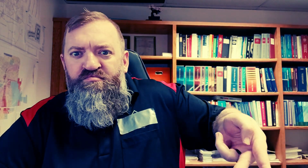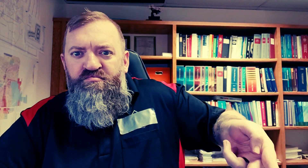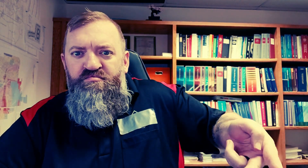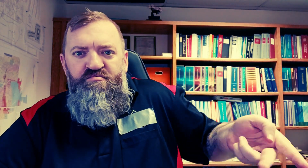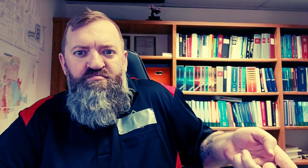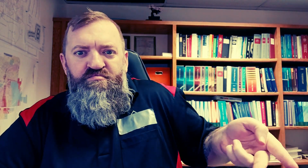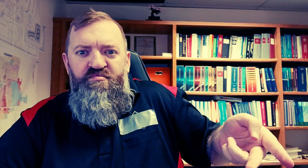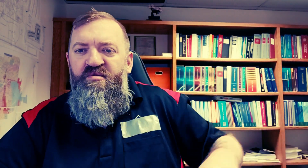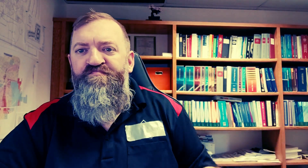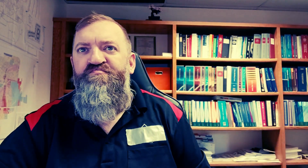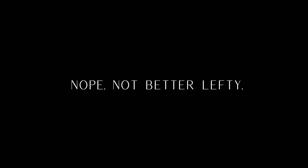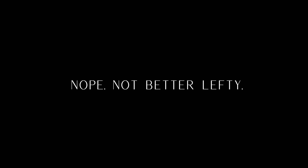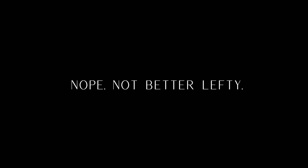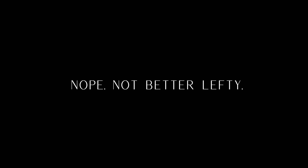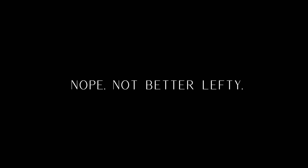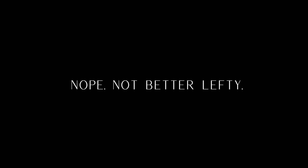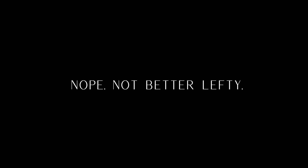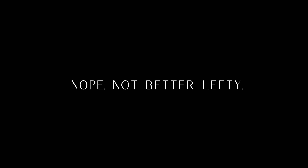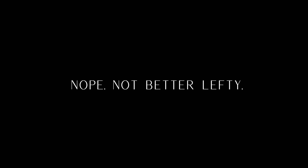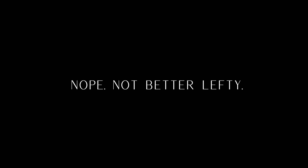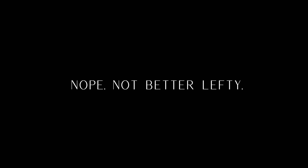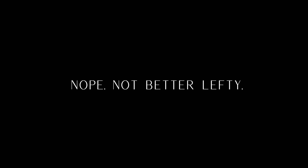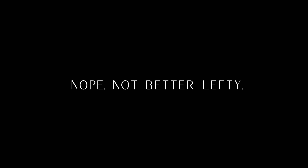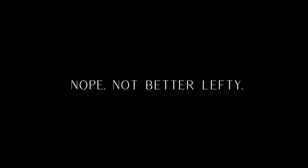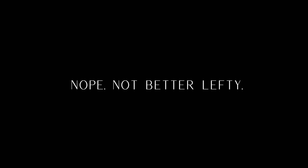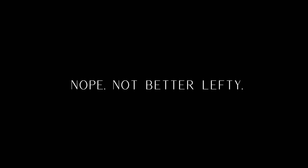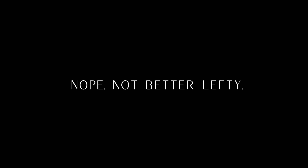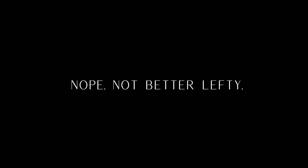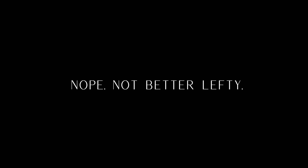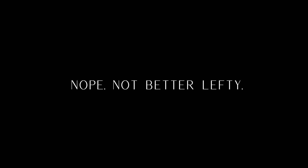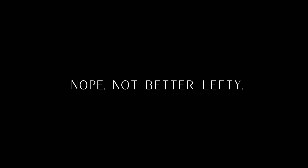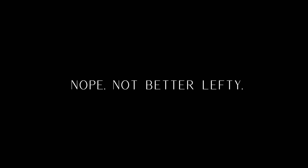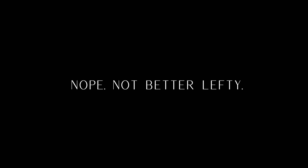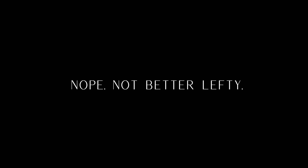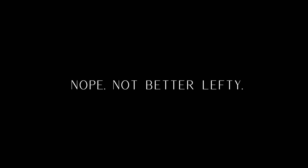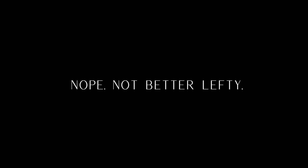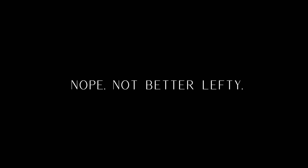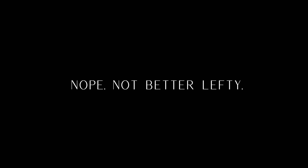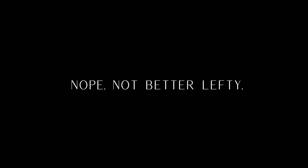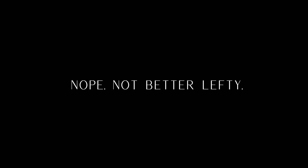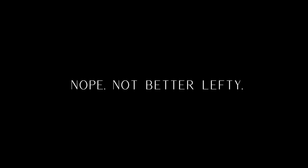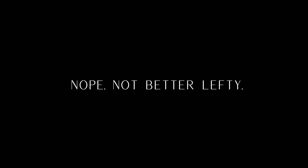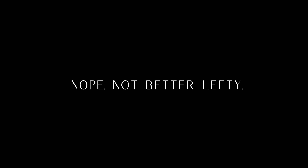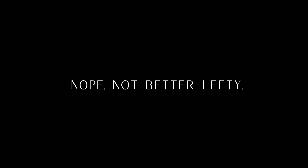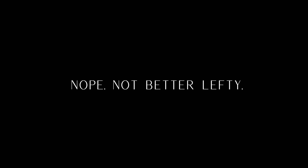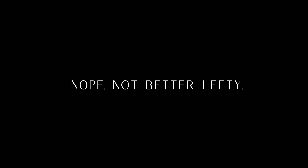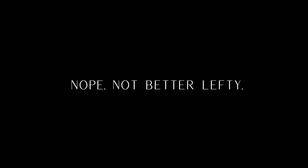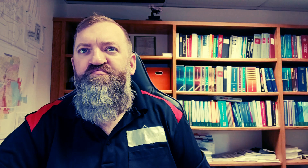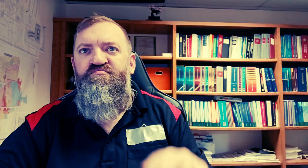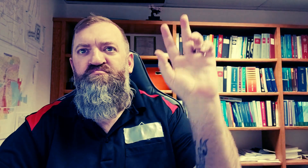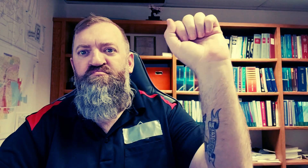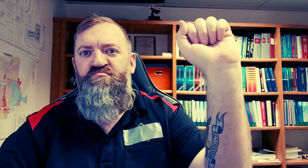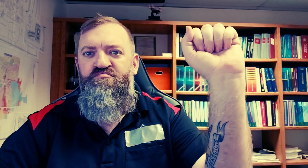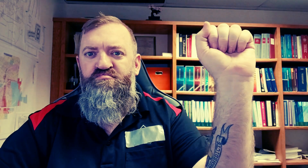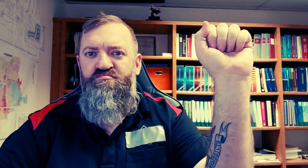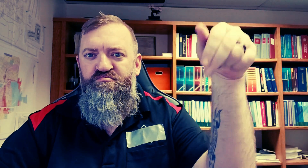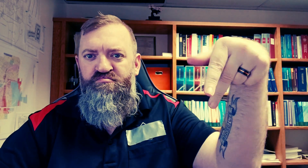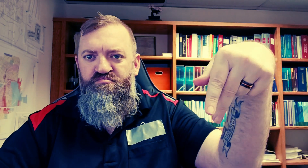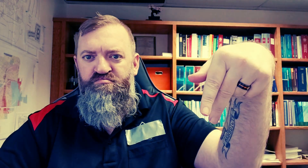I'm just better lefty. Tried it. No. There were clues that something was definitely wrong. First, all